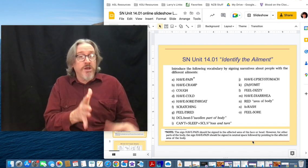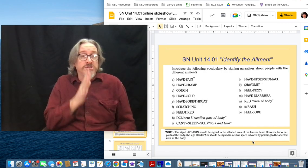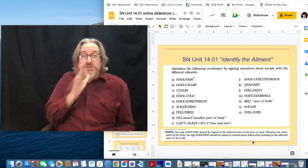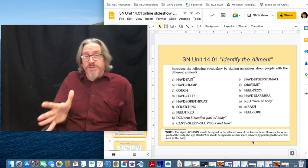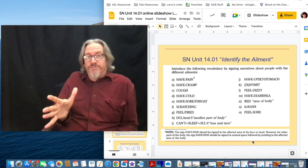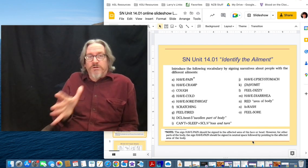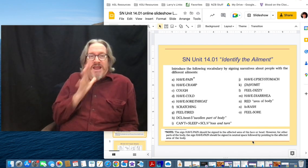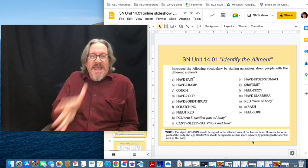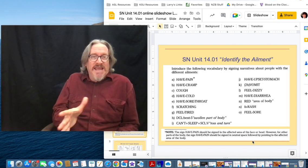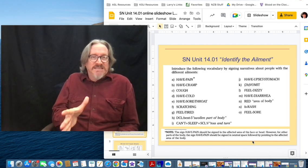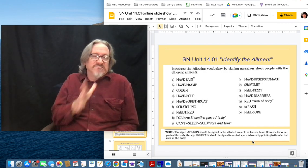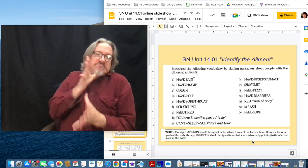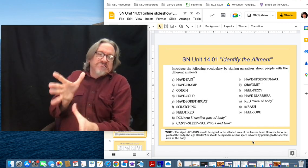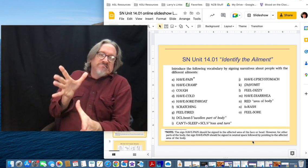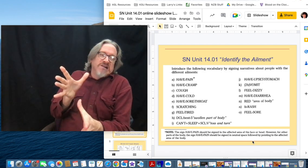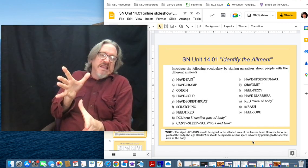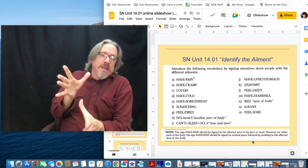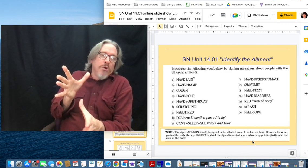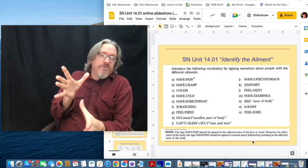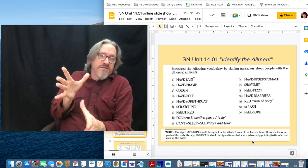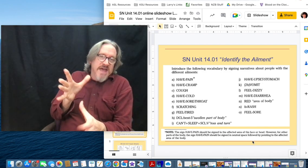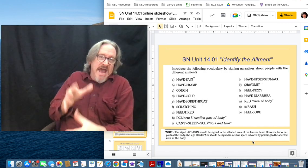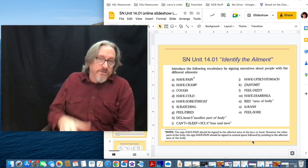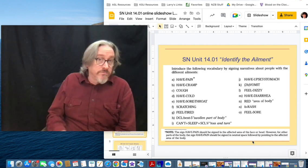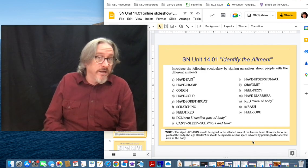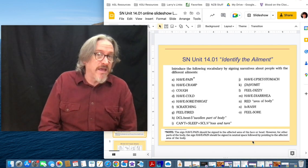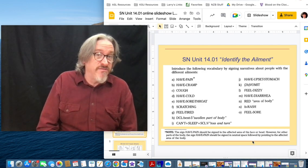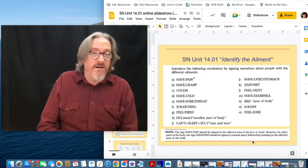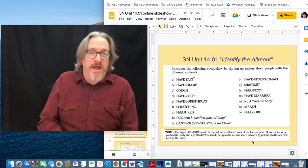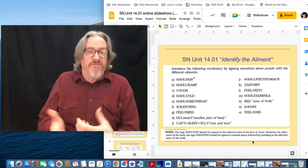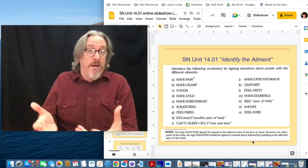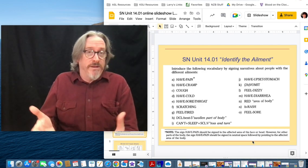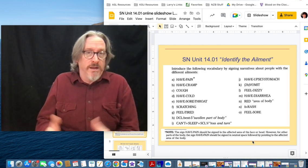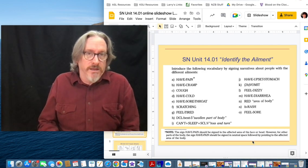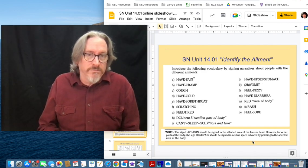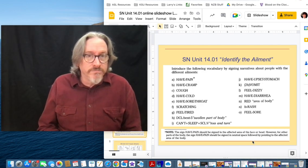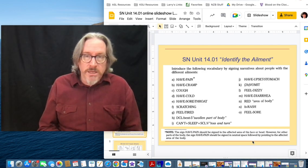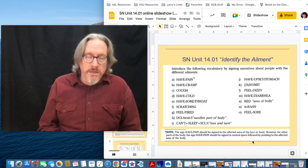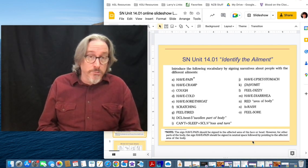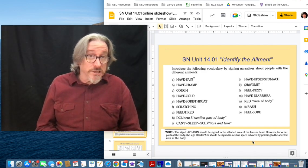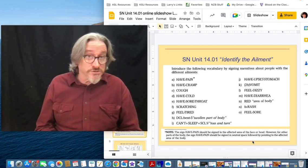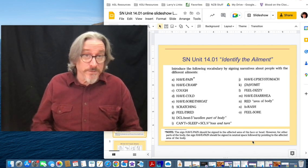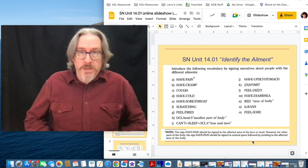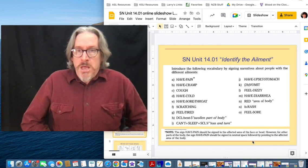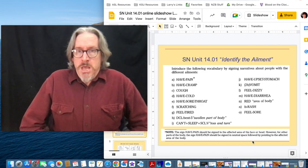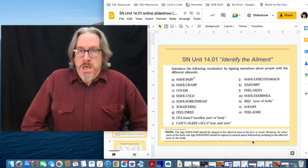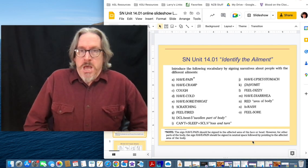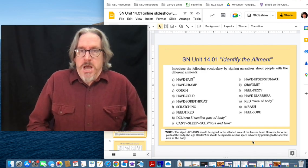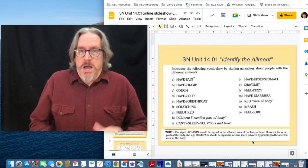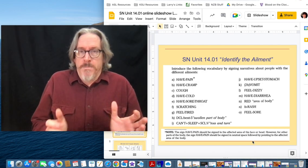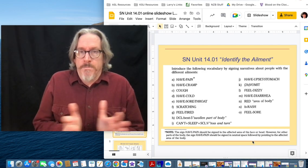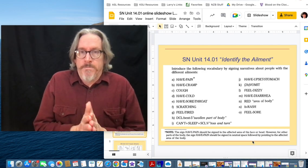Notice we also use it for hate. Ugh, I loathe that, right? I vomit on it. Pretty extreme.